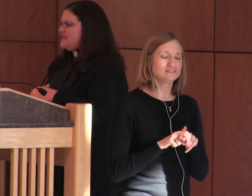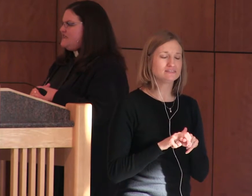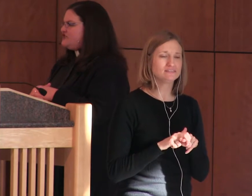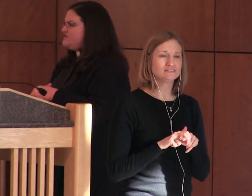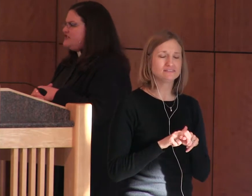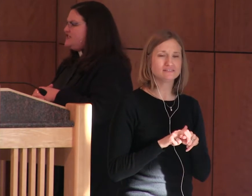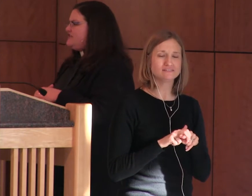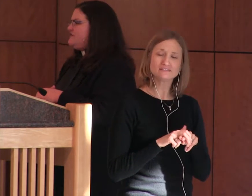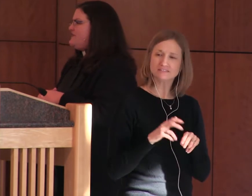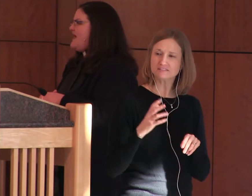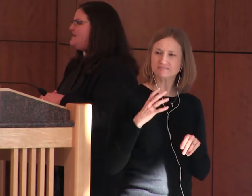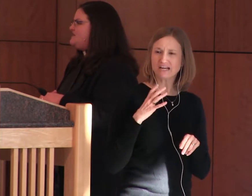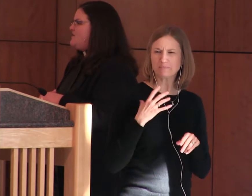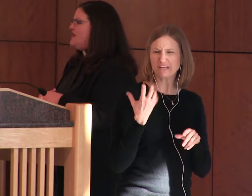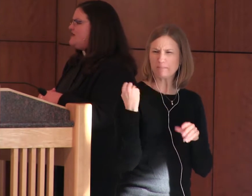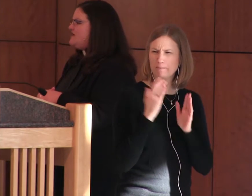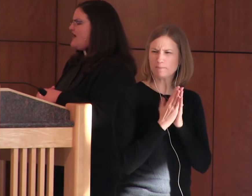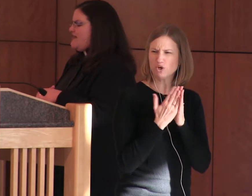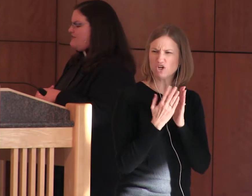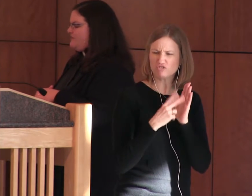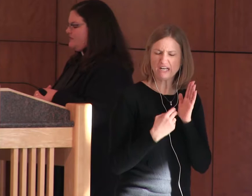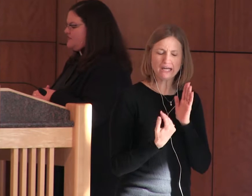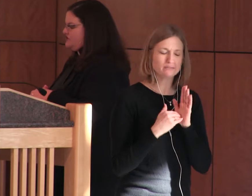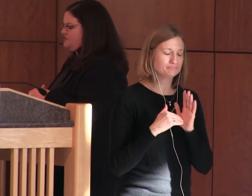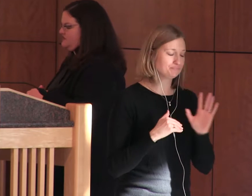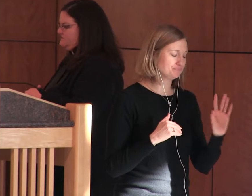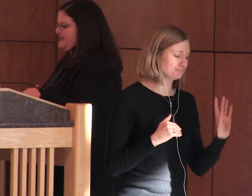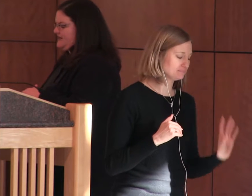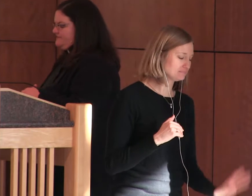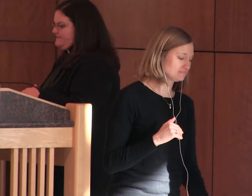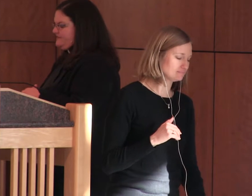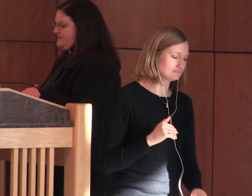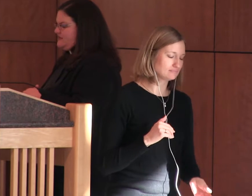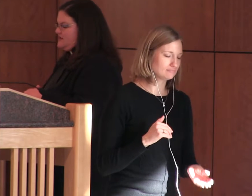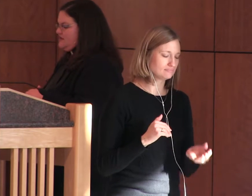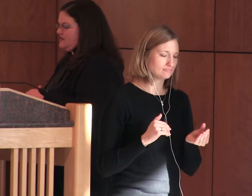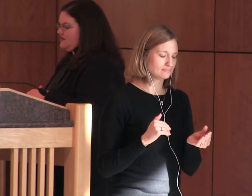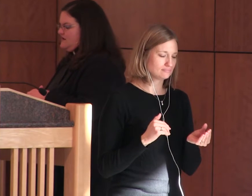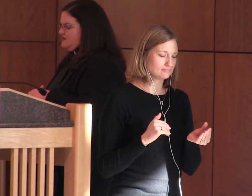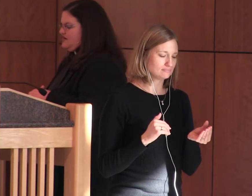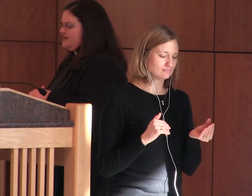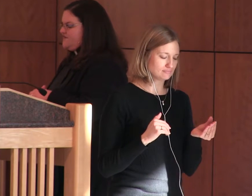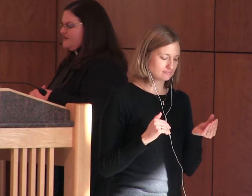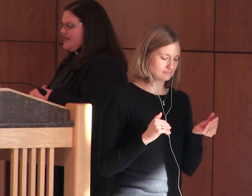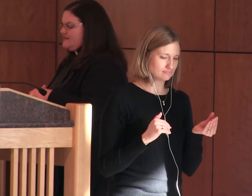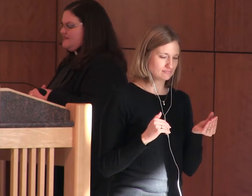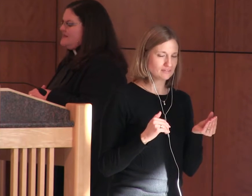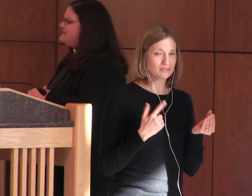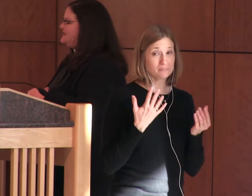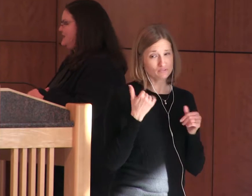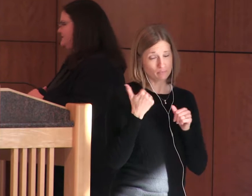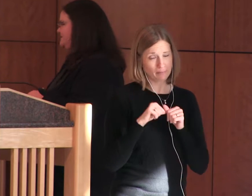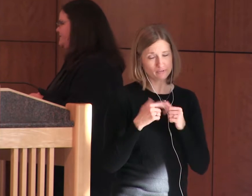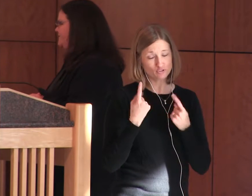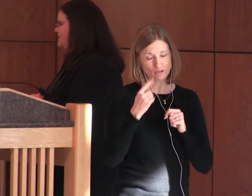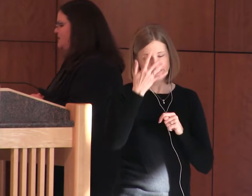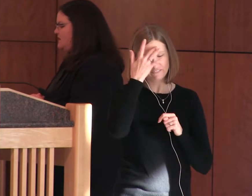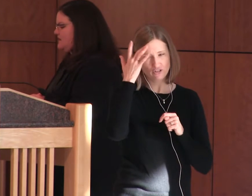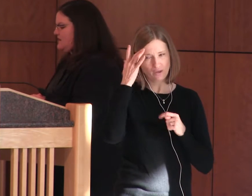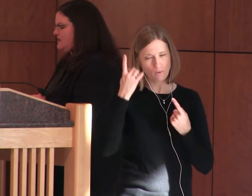And it was then that she reached into her bag to go ahead and grab the book that she was reading, trying to forget the